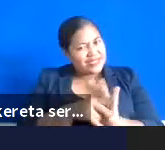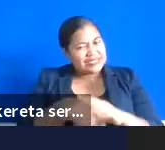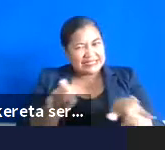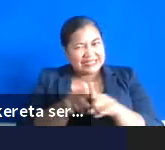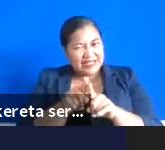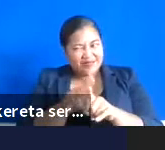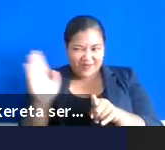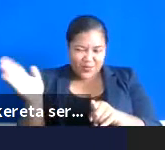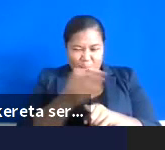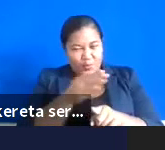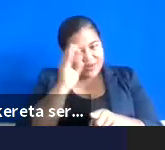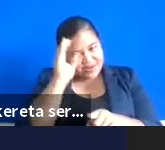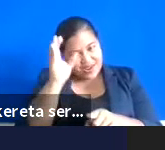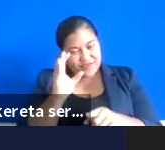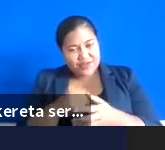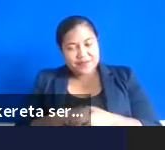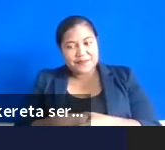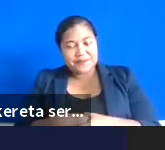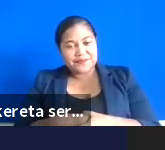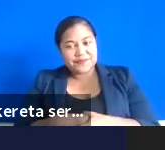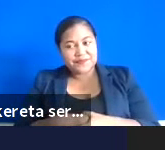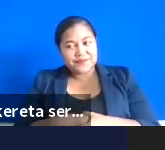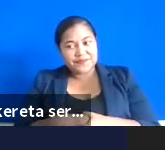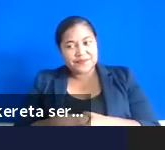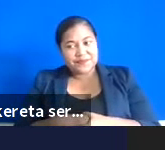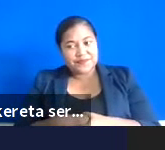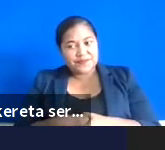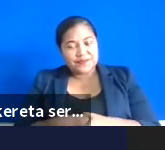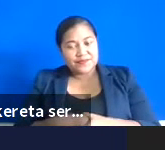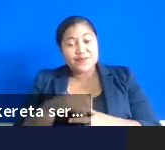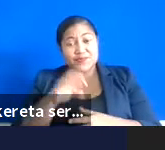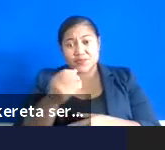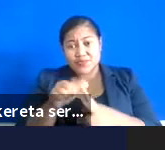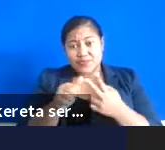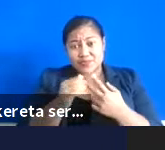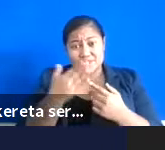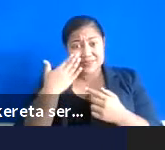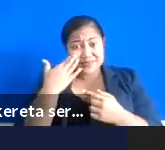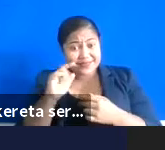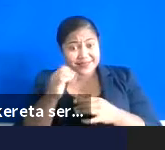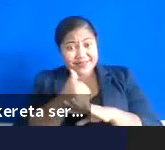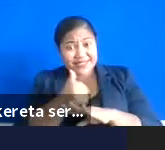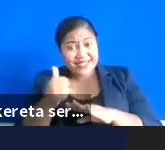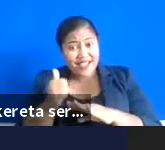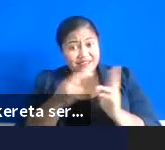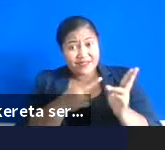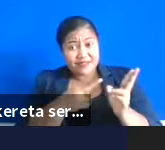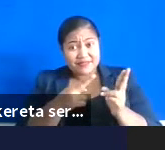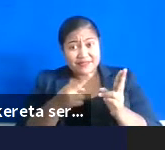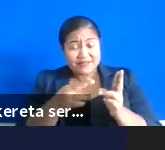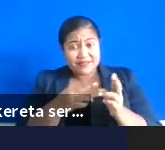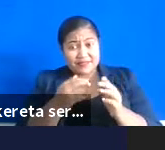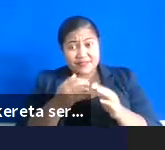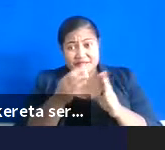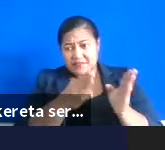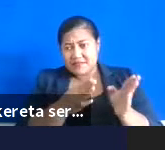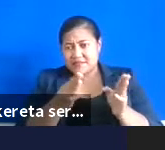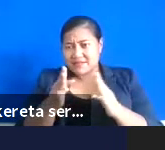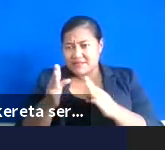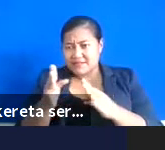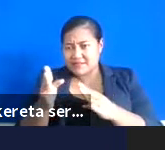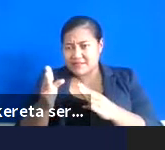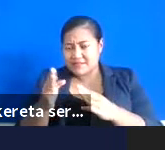the countries um so we've also found that government migration occurred in countries like solomon government encouraged